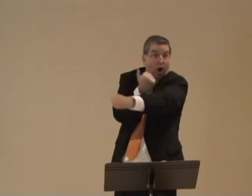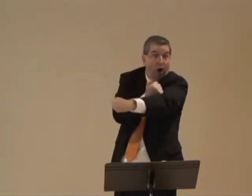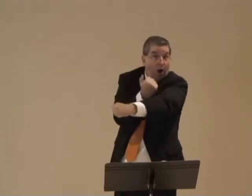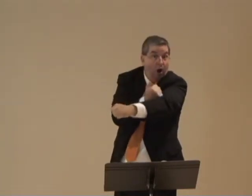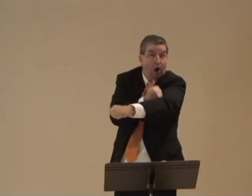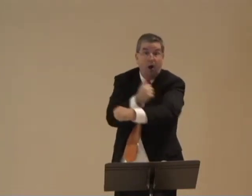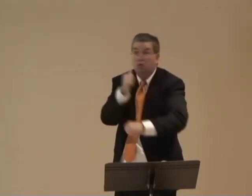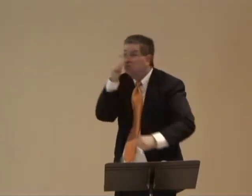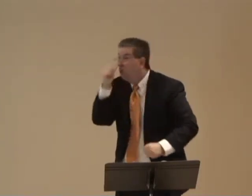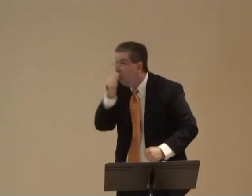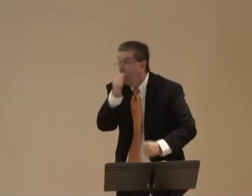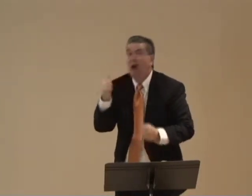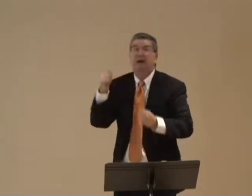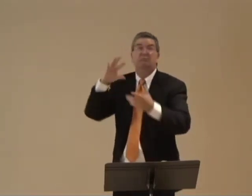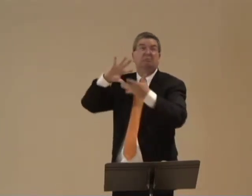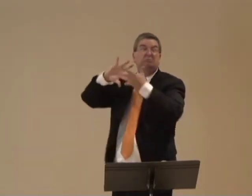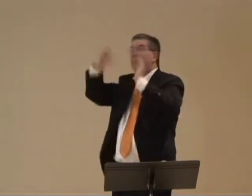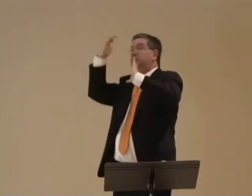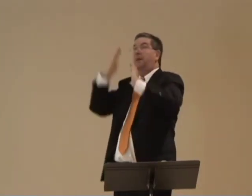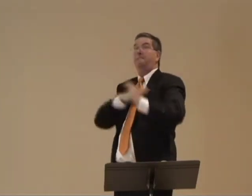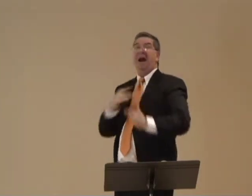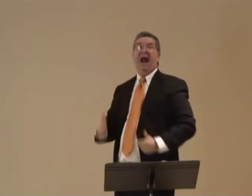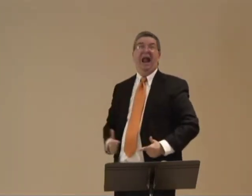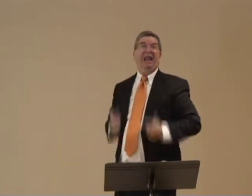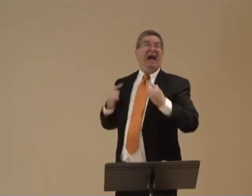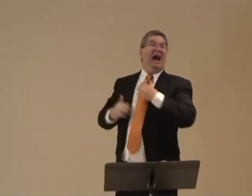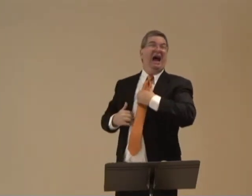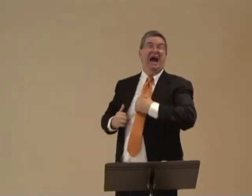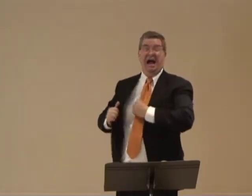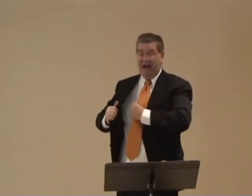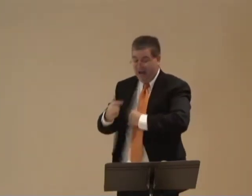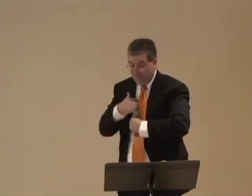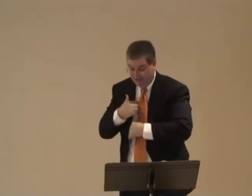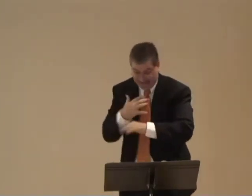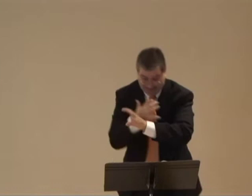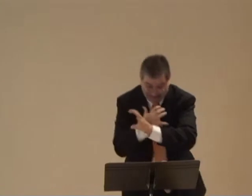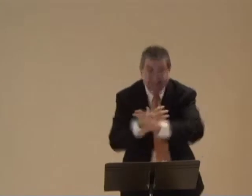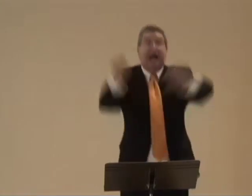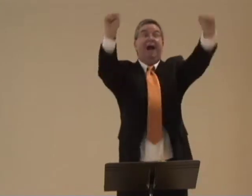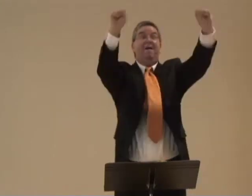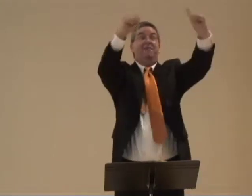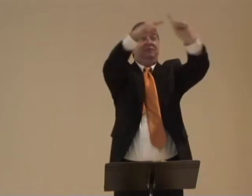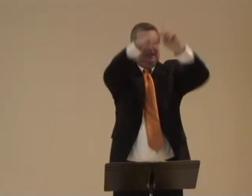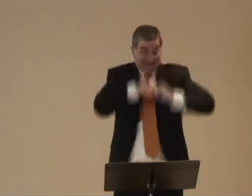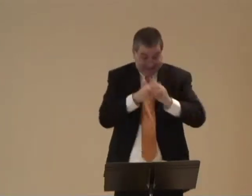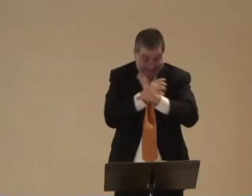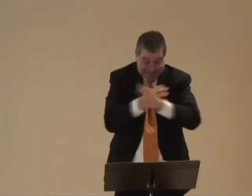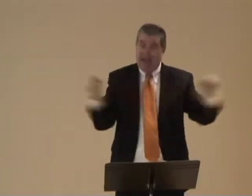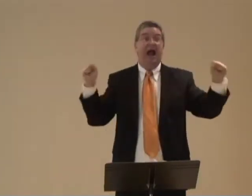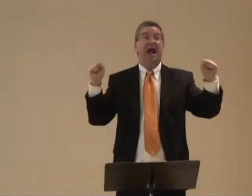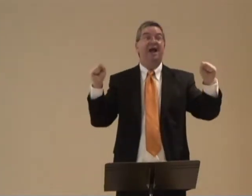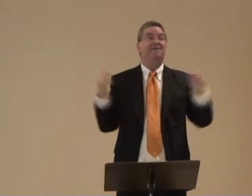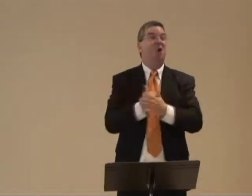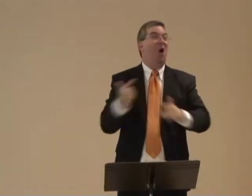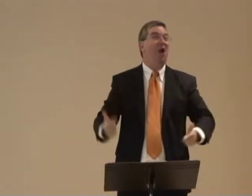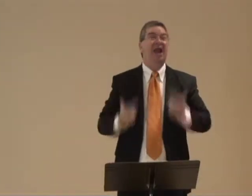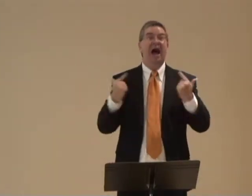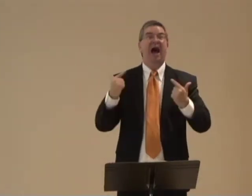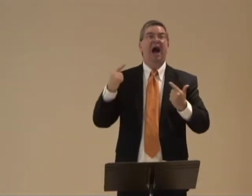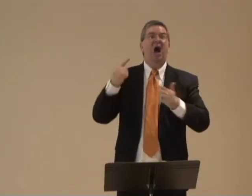their divorce and everything that happened. If they were used to be on drugs or any